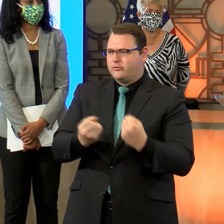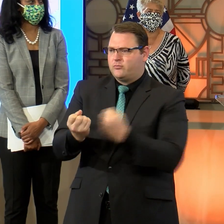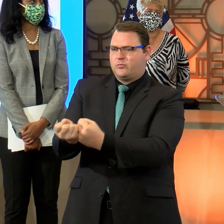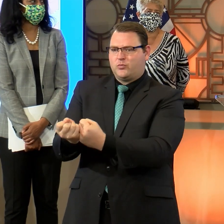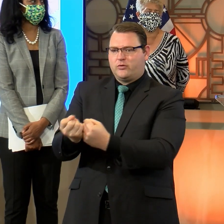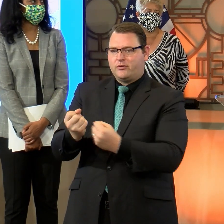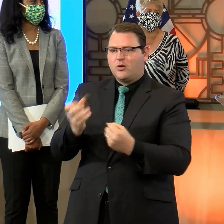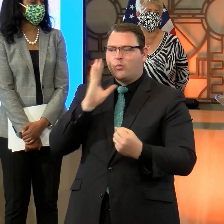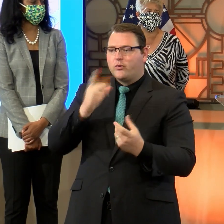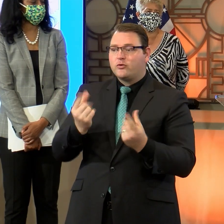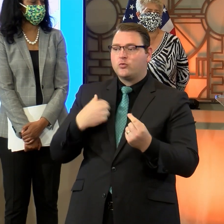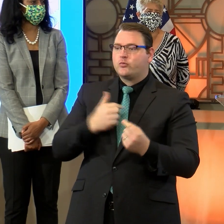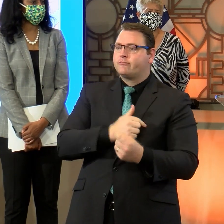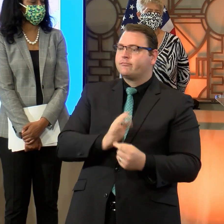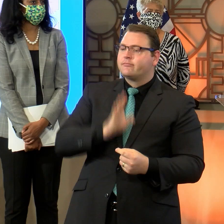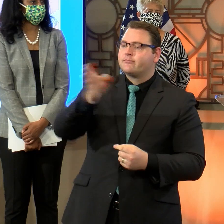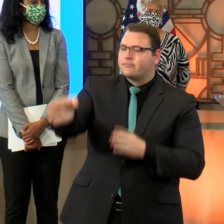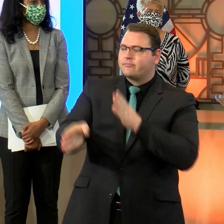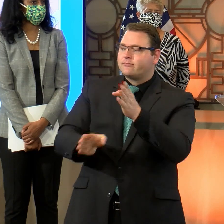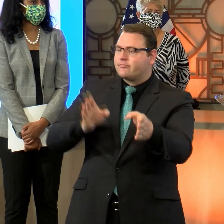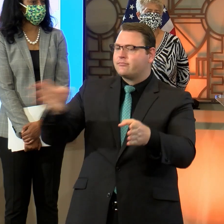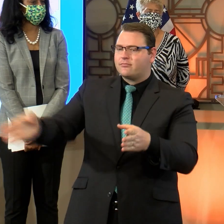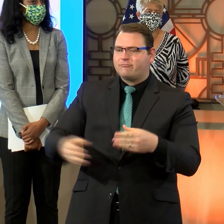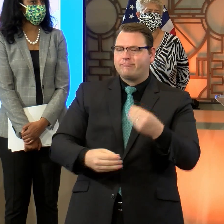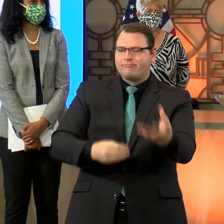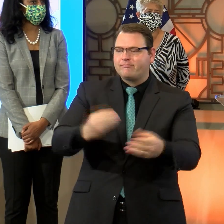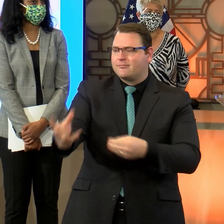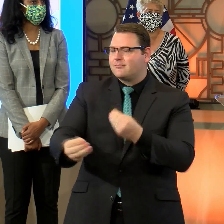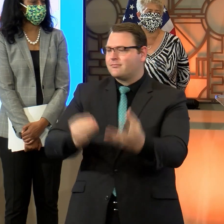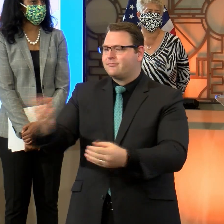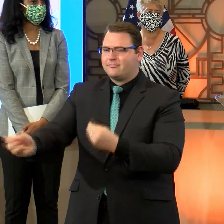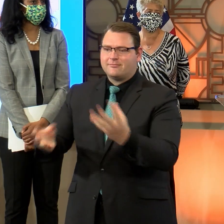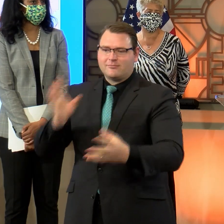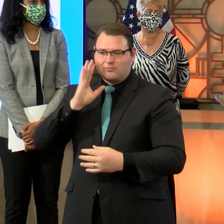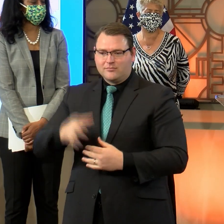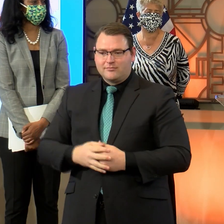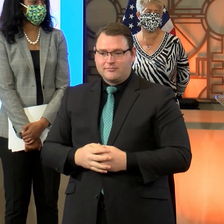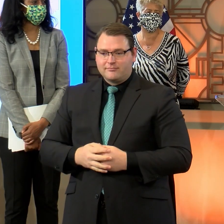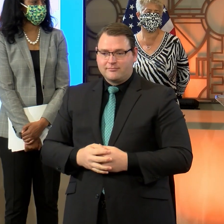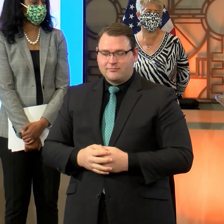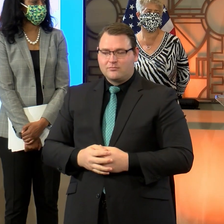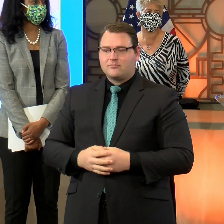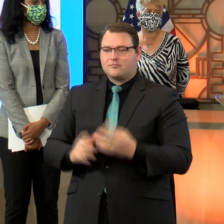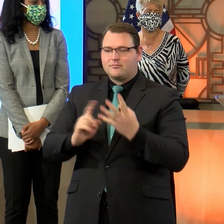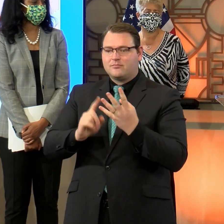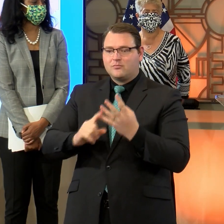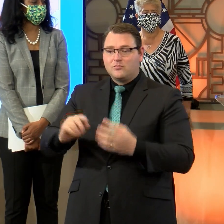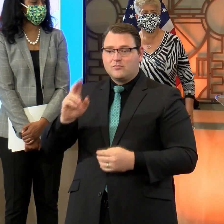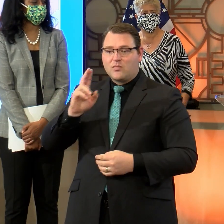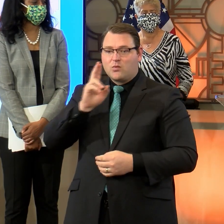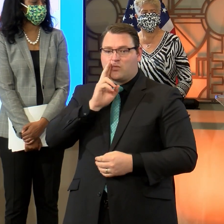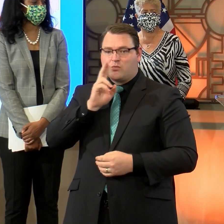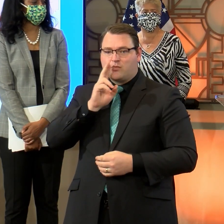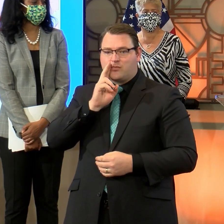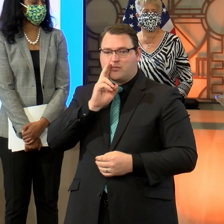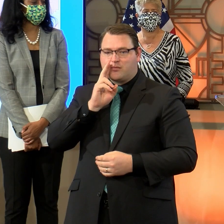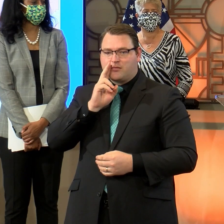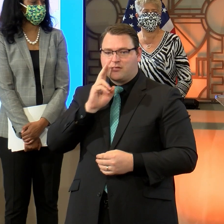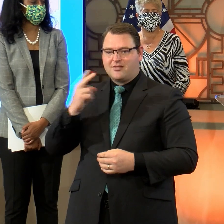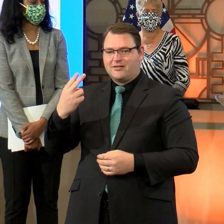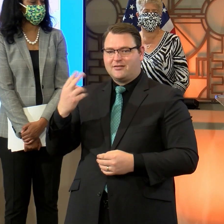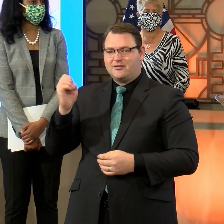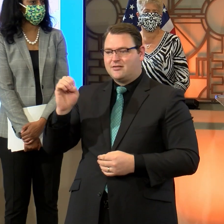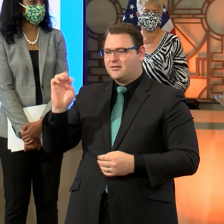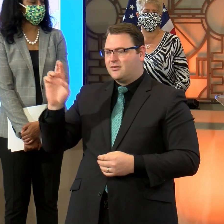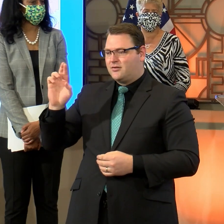supplies to Houstonians in these most impacted neighborhoods, and a Houston Health Equity Response Fund